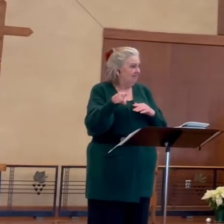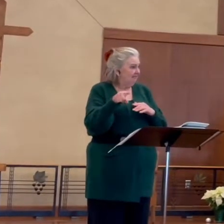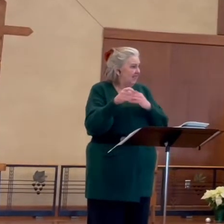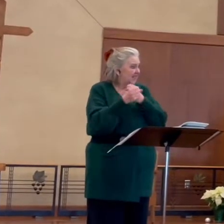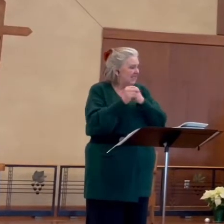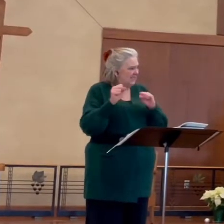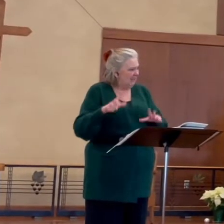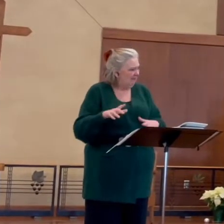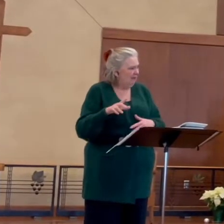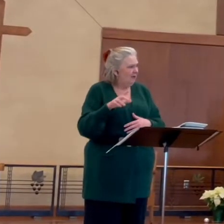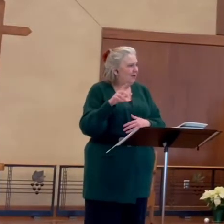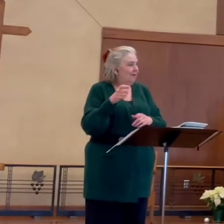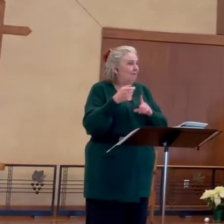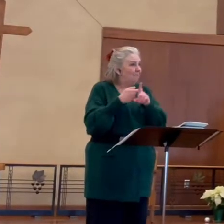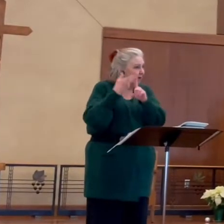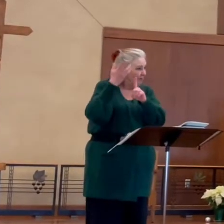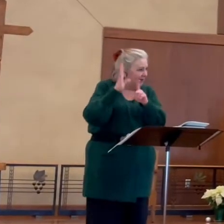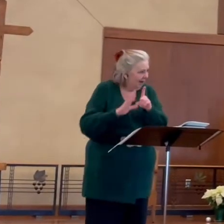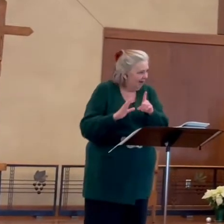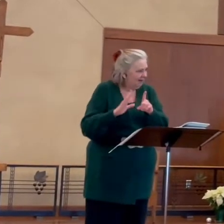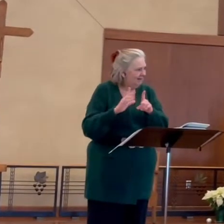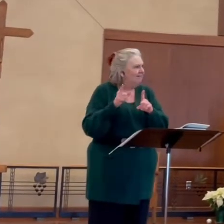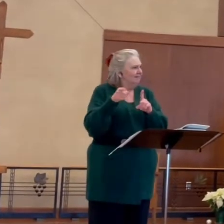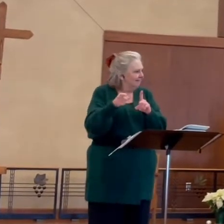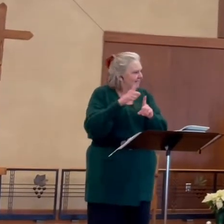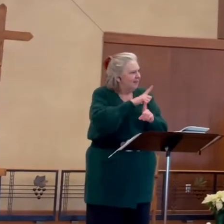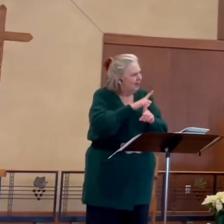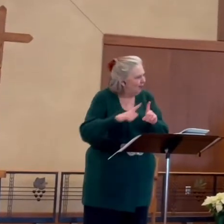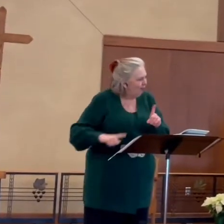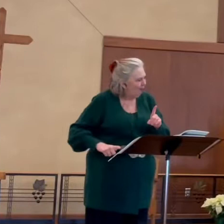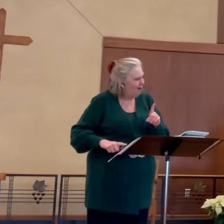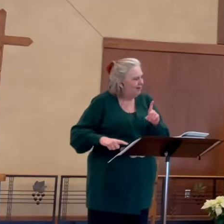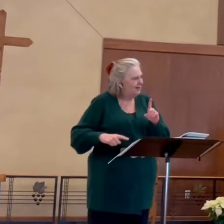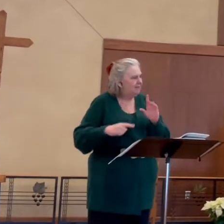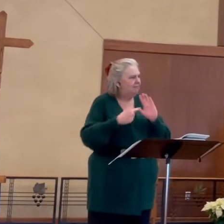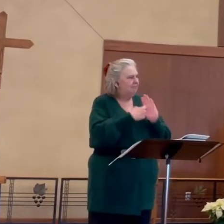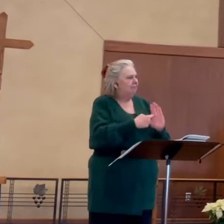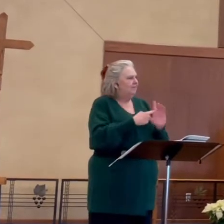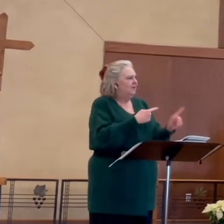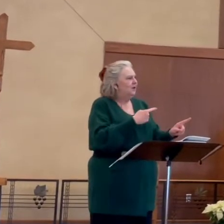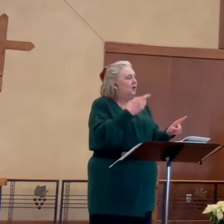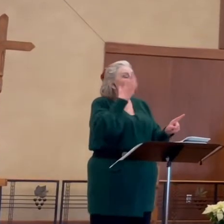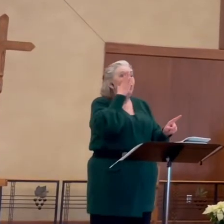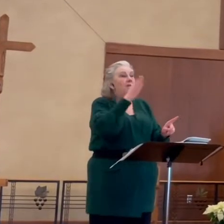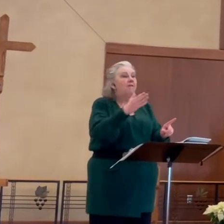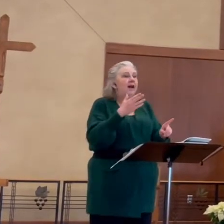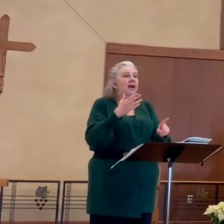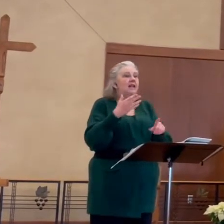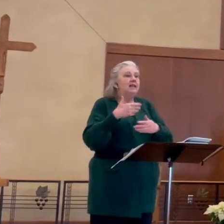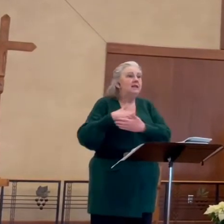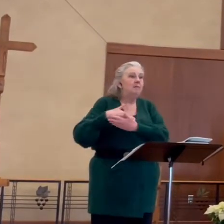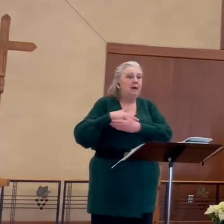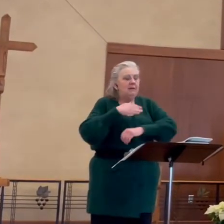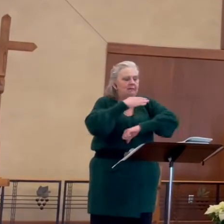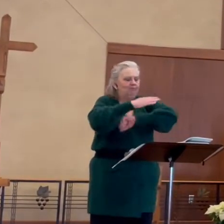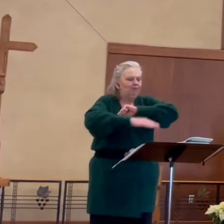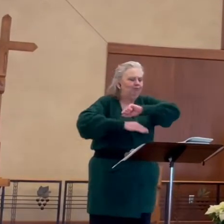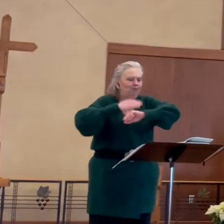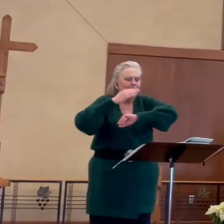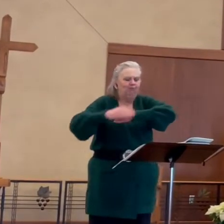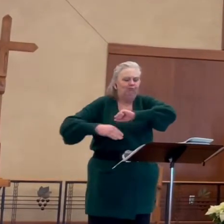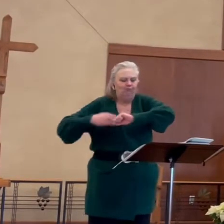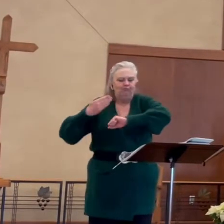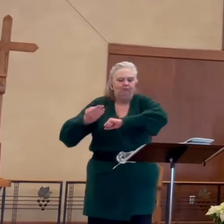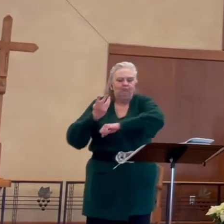the Lord. This will be a sign for you. You will find a child wrapped in bands of cloth